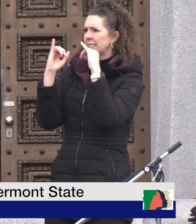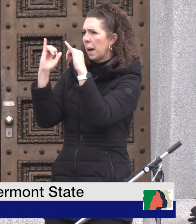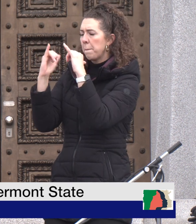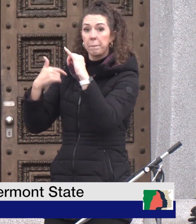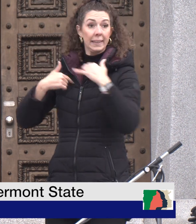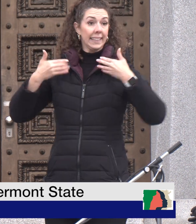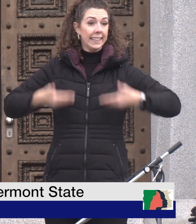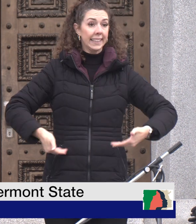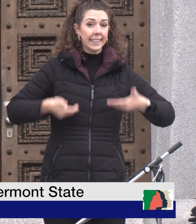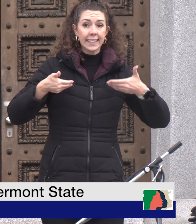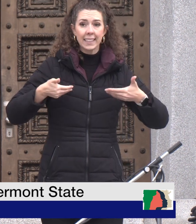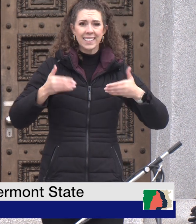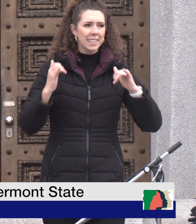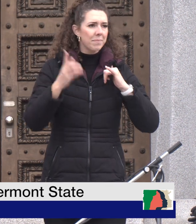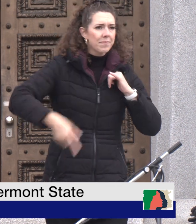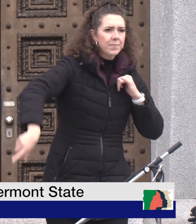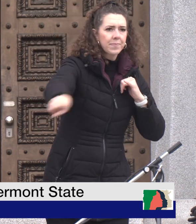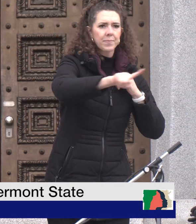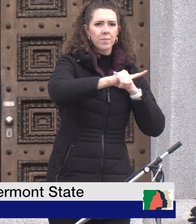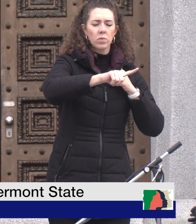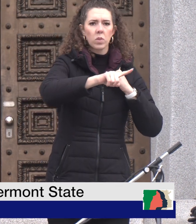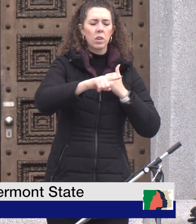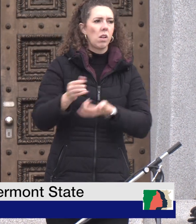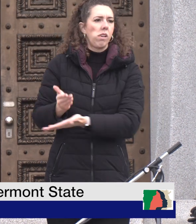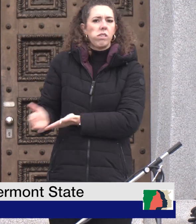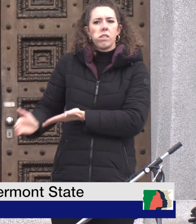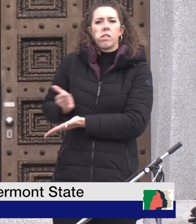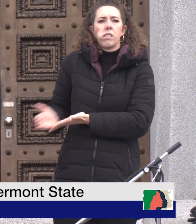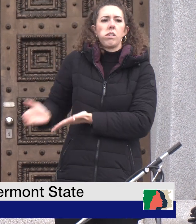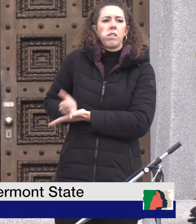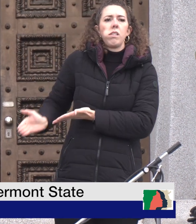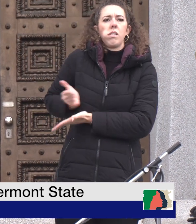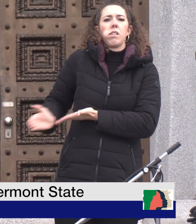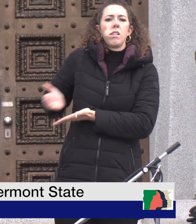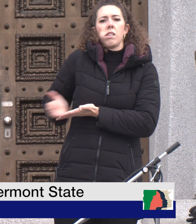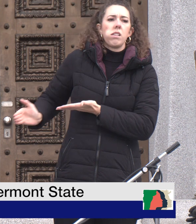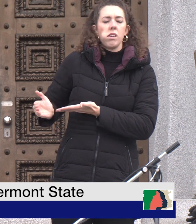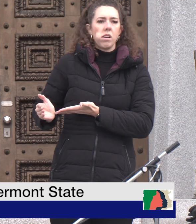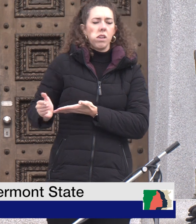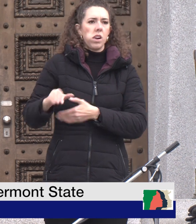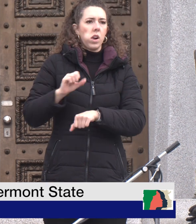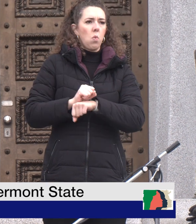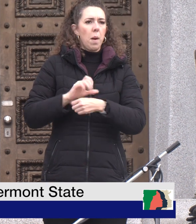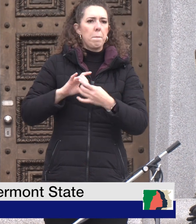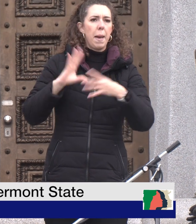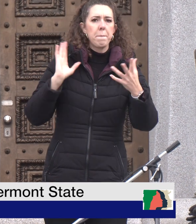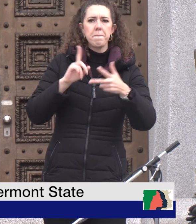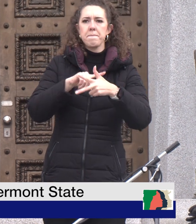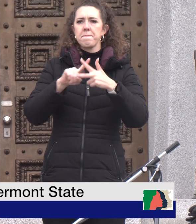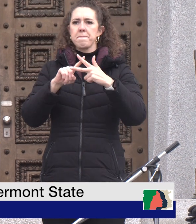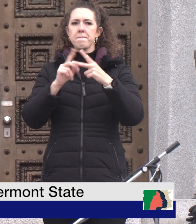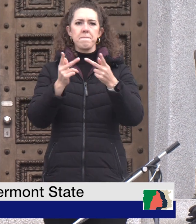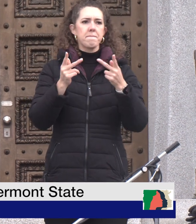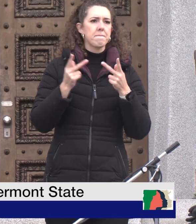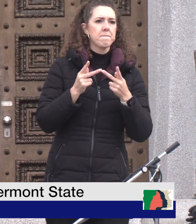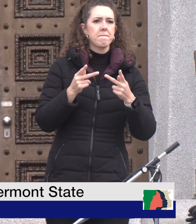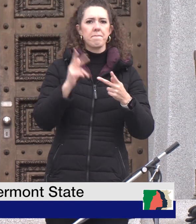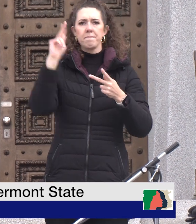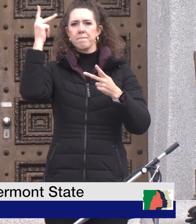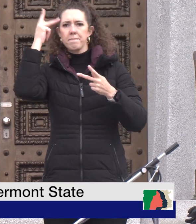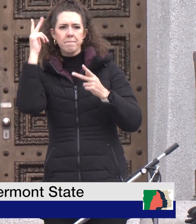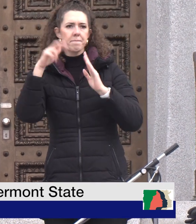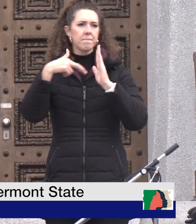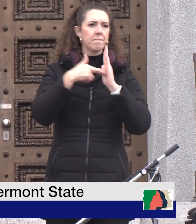and with so many others, we get pushed out of the workforces, we get pushed out of our political offices, we get pushed out of our